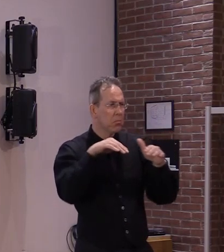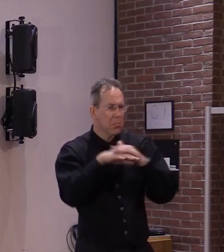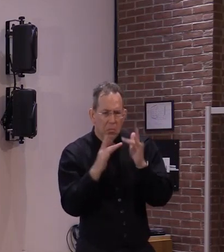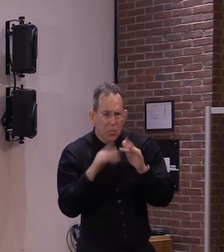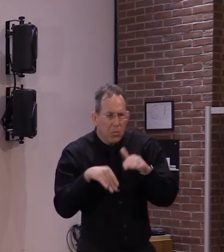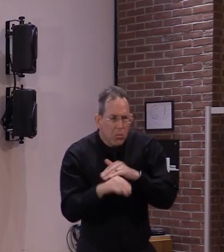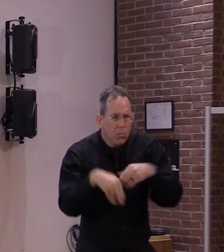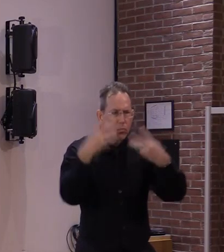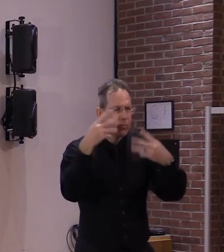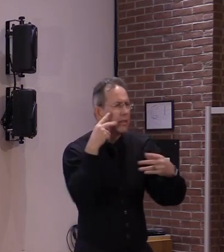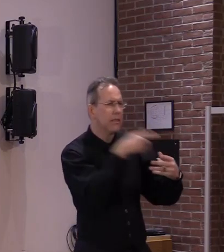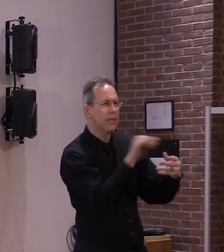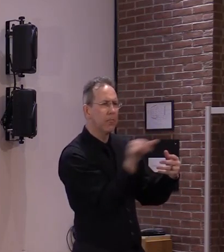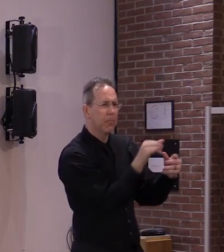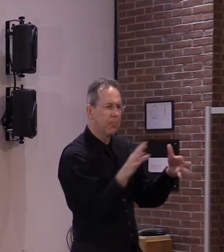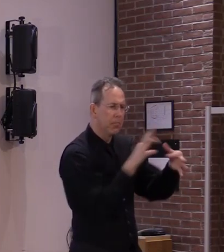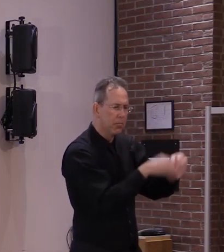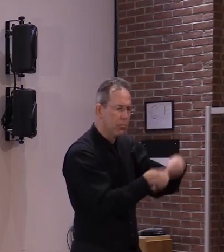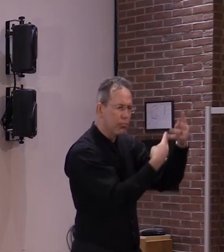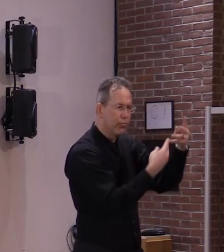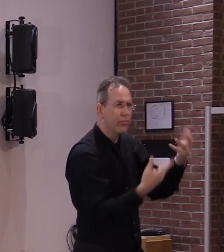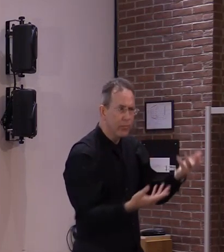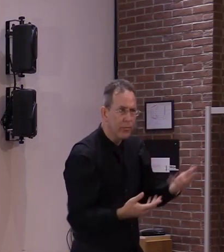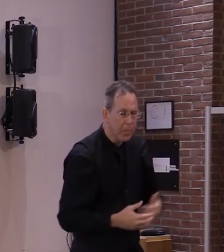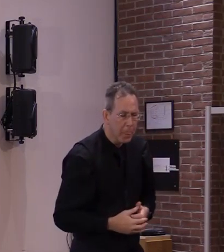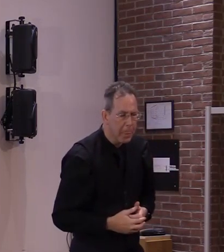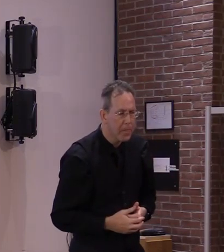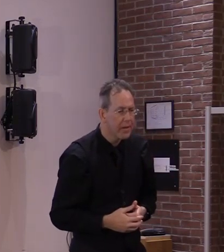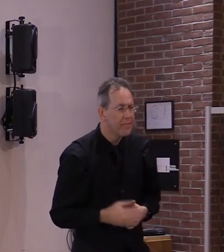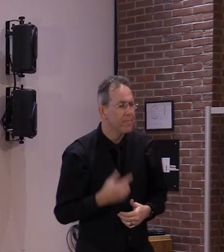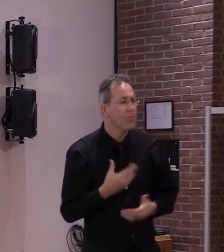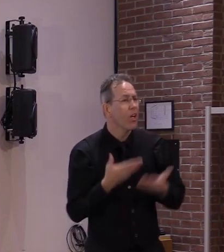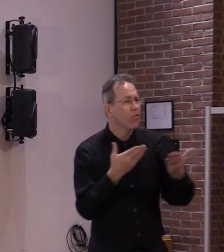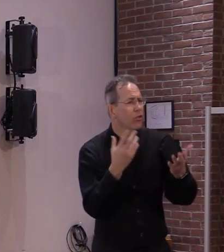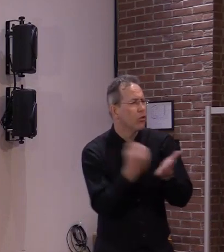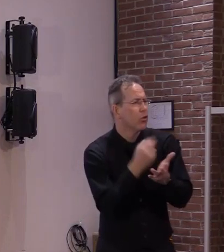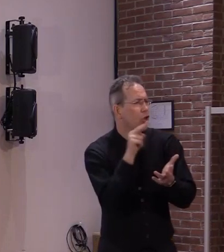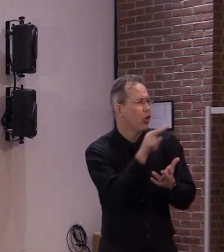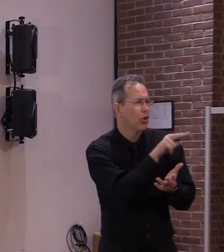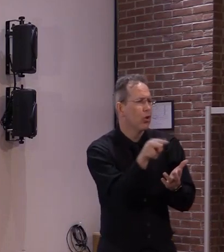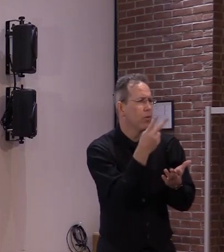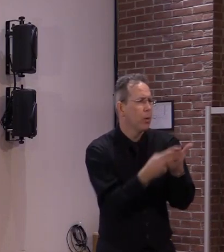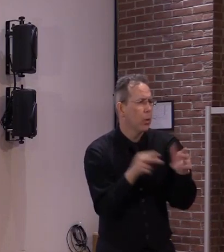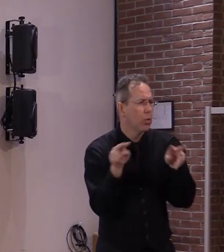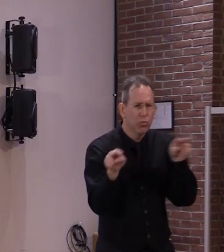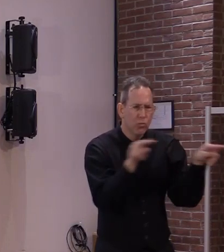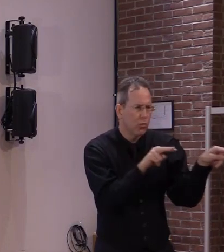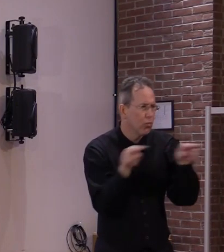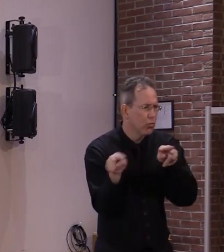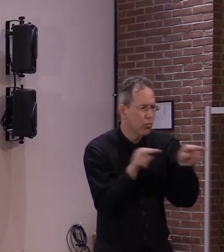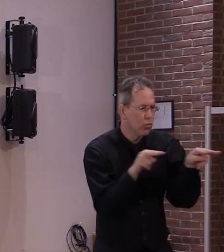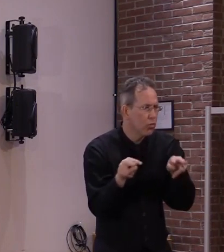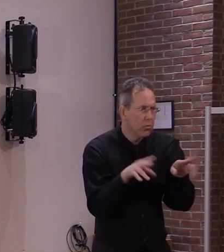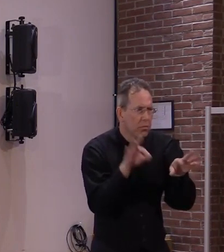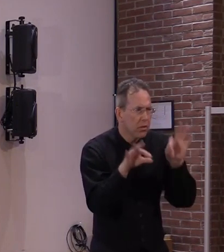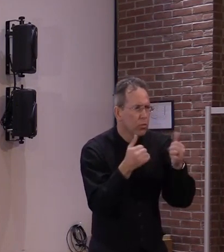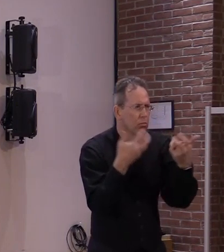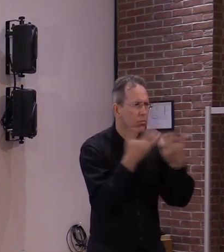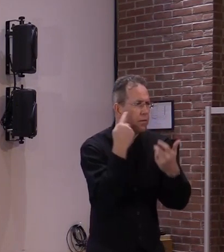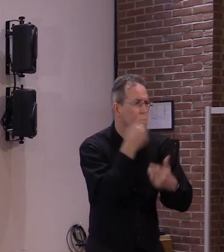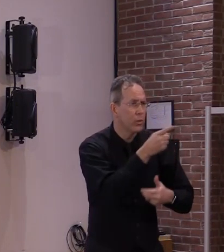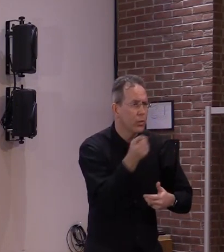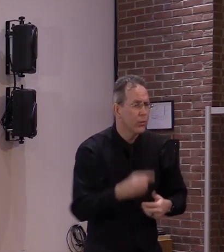all available sites in order to schedule an appointment. Obviously, we have the most dosage. We have